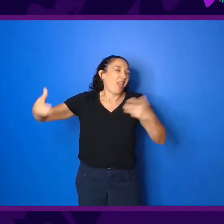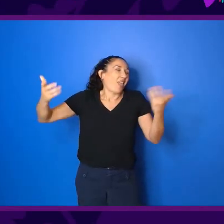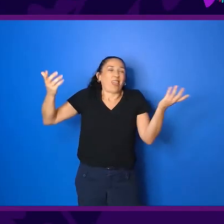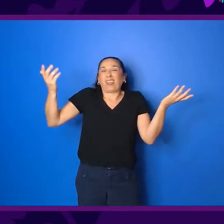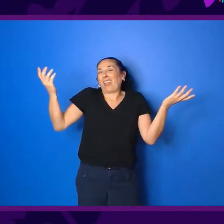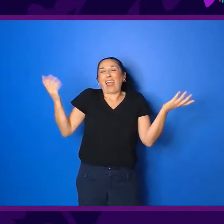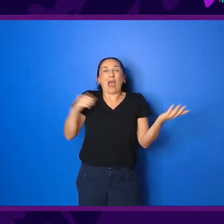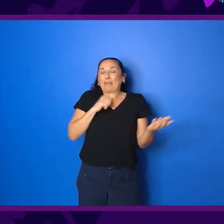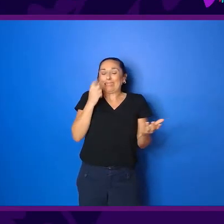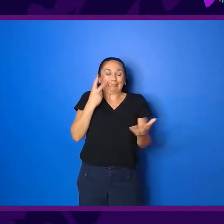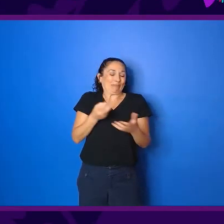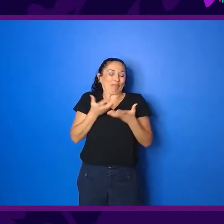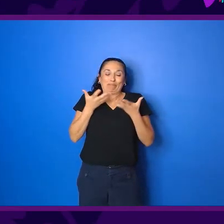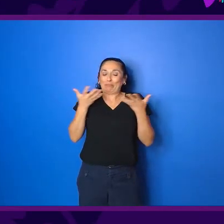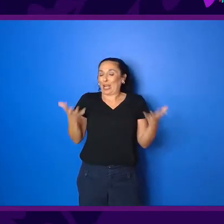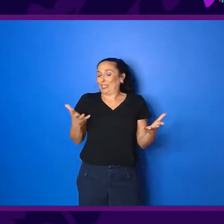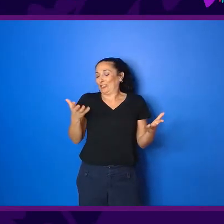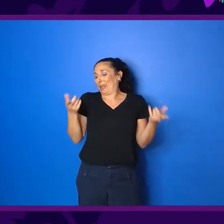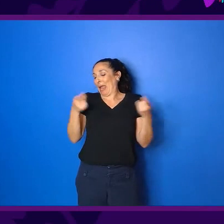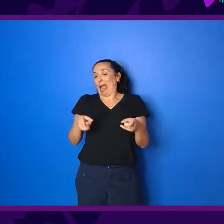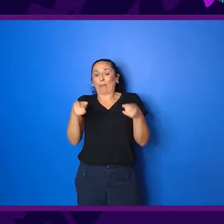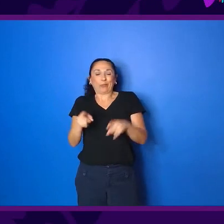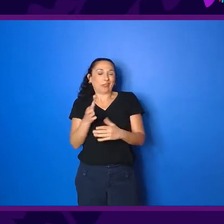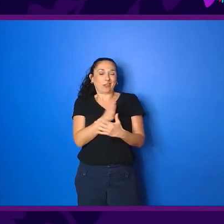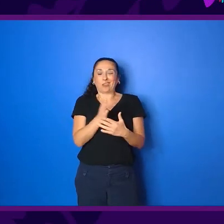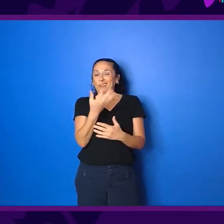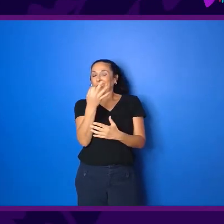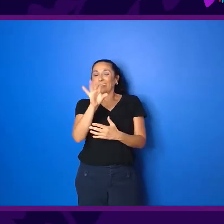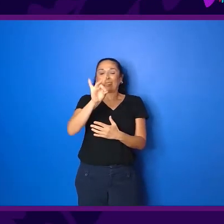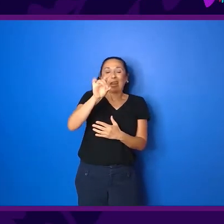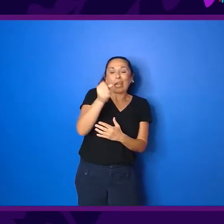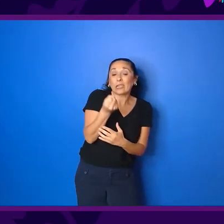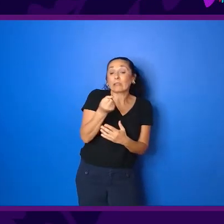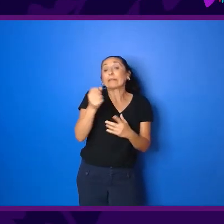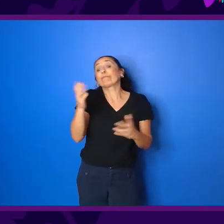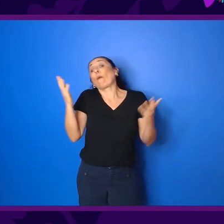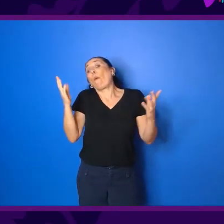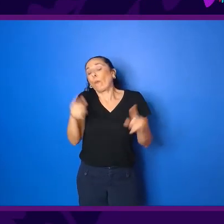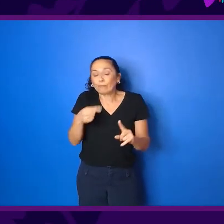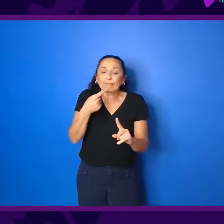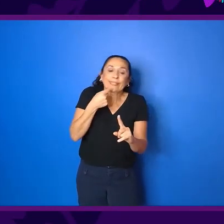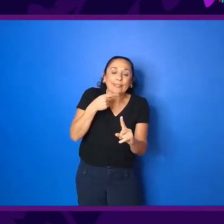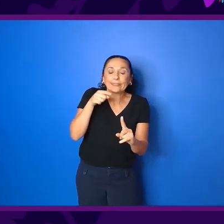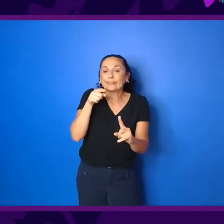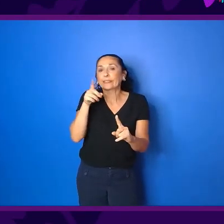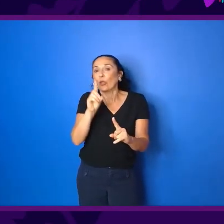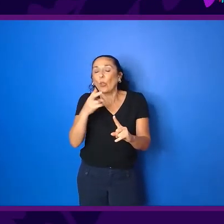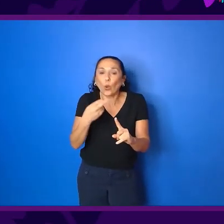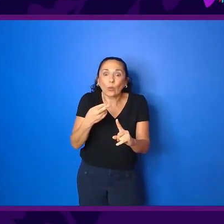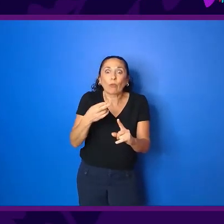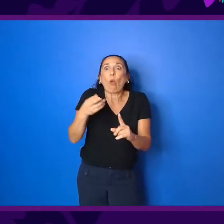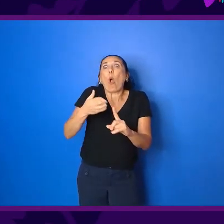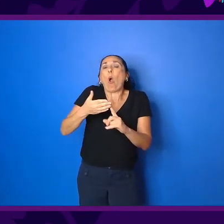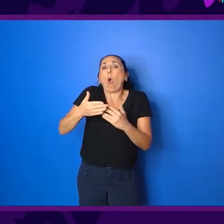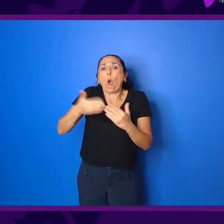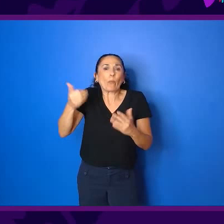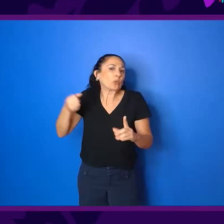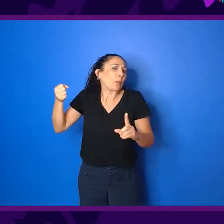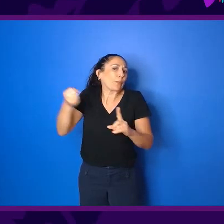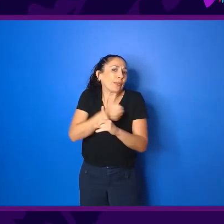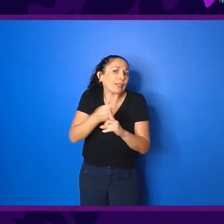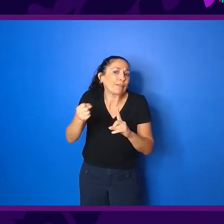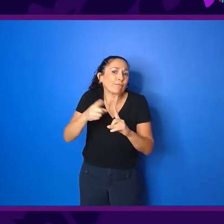very much happening, you know, through the 80s. I mean, except for the fact, oh, here it says that she was almost beaten to death by police because